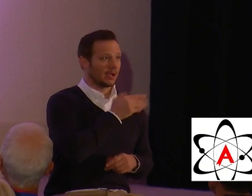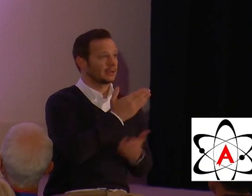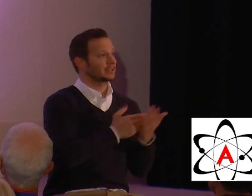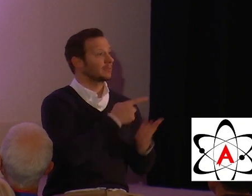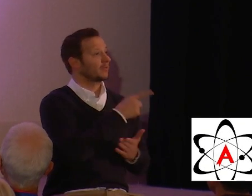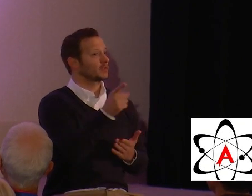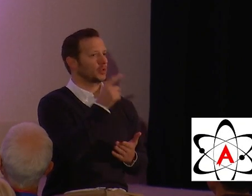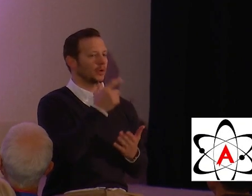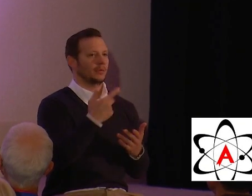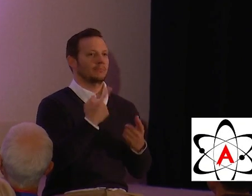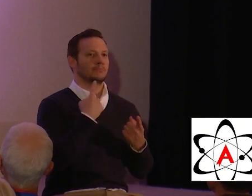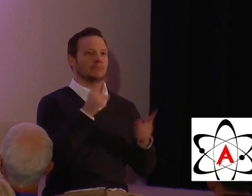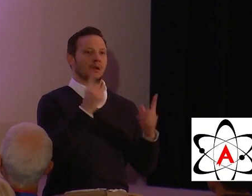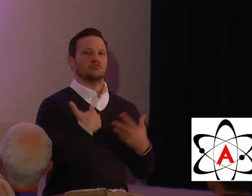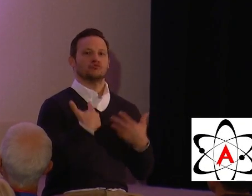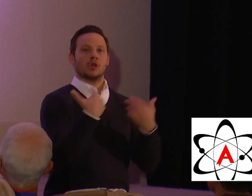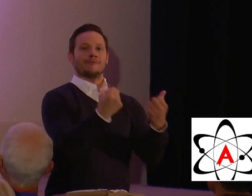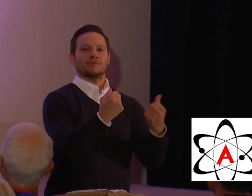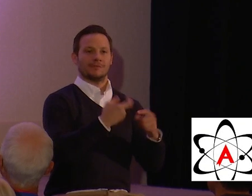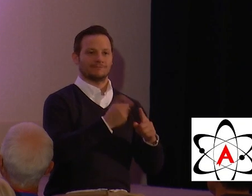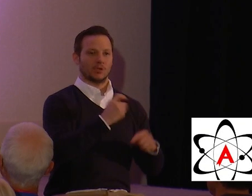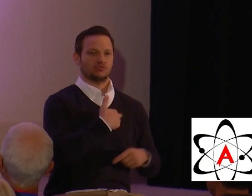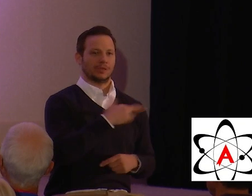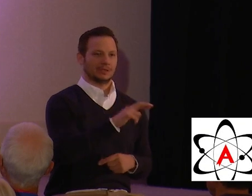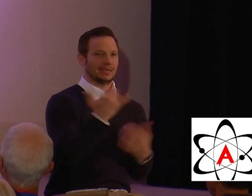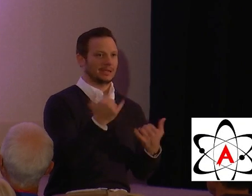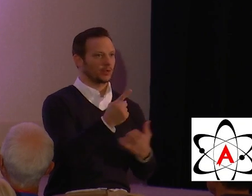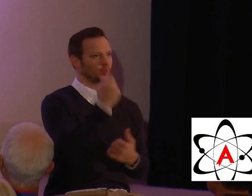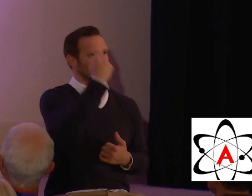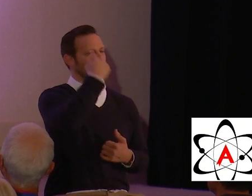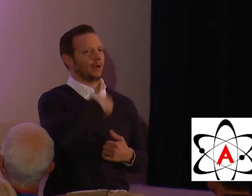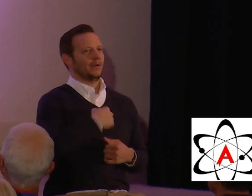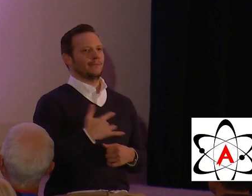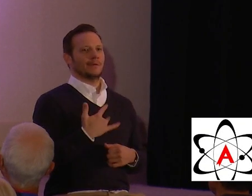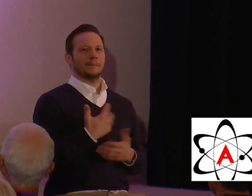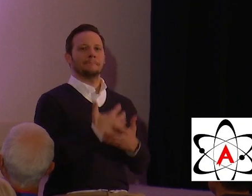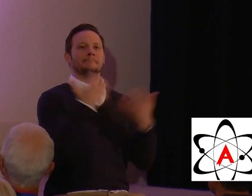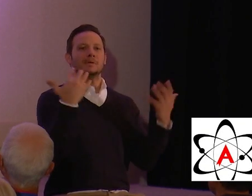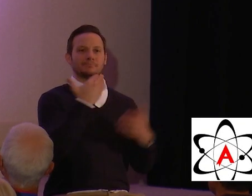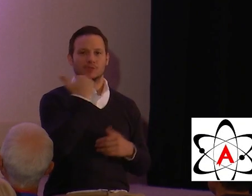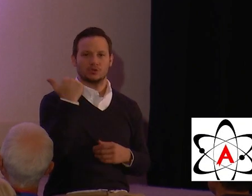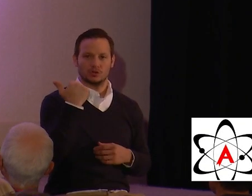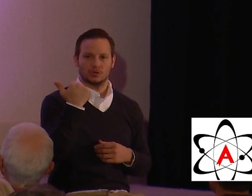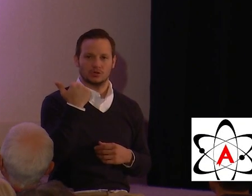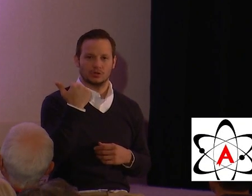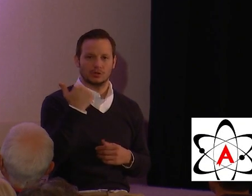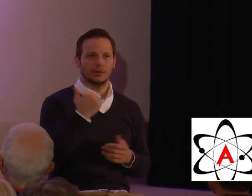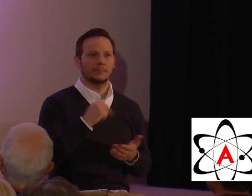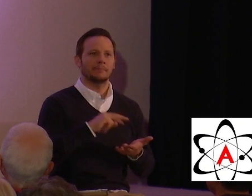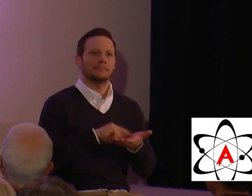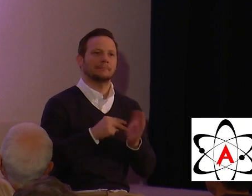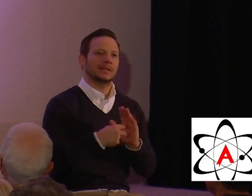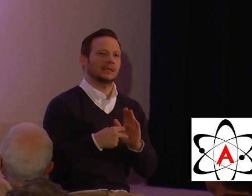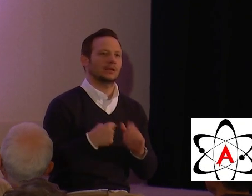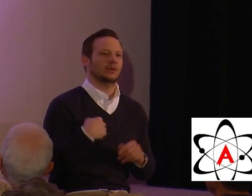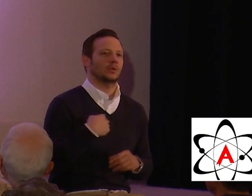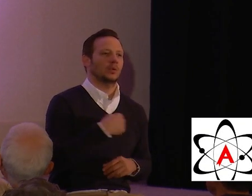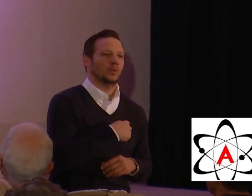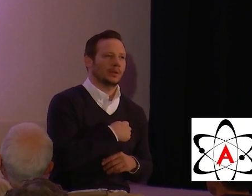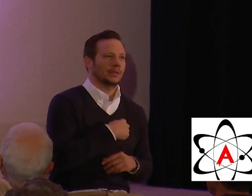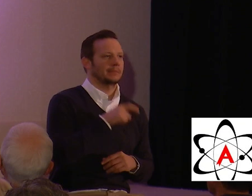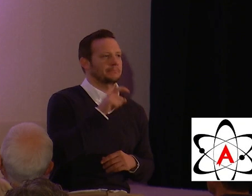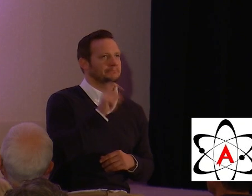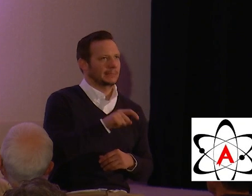religion can understand how much better you feel now that you're out, well, we have to take for granted, well, we have to at least take